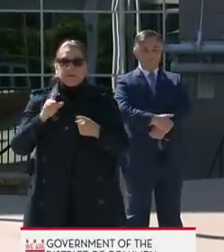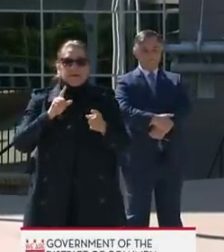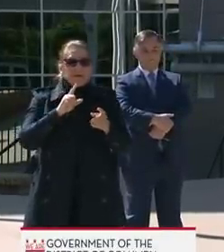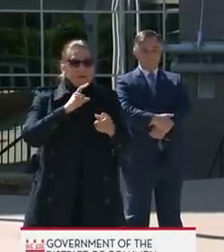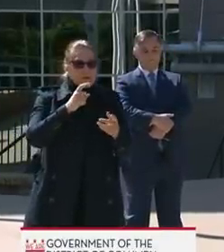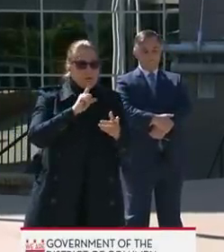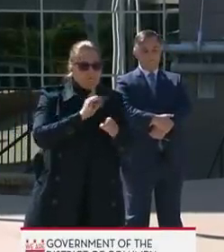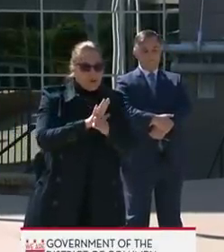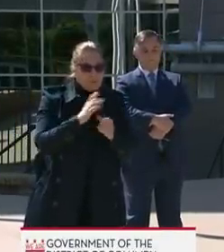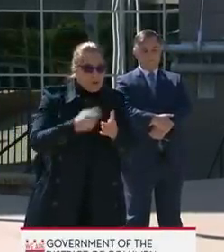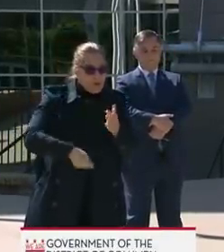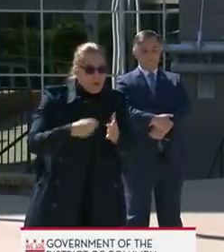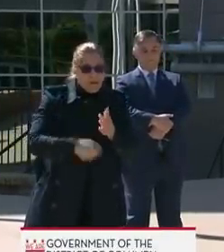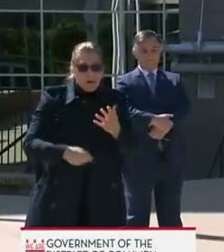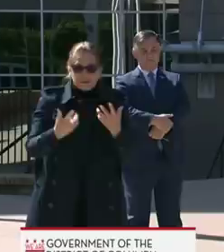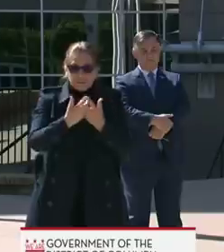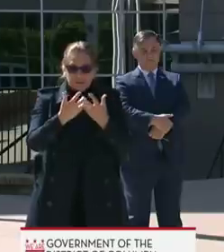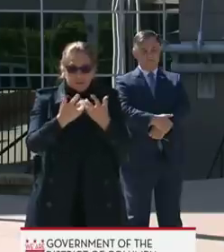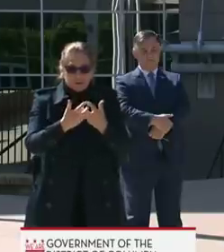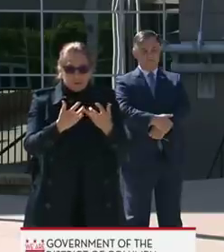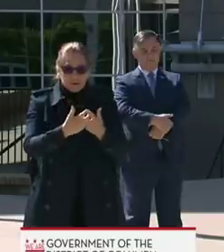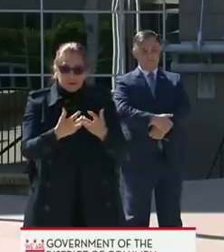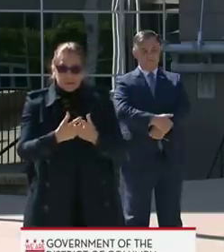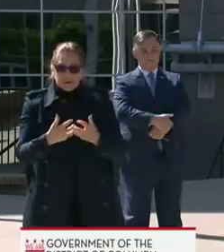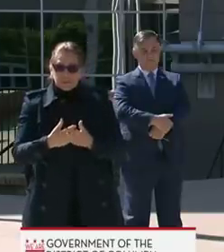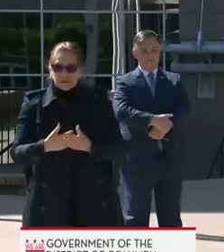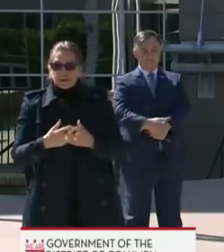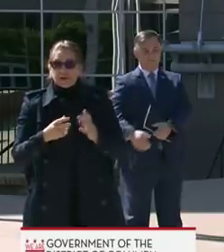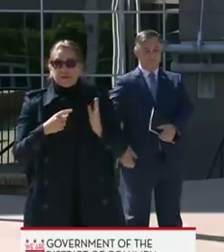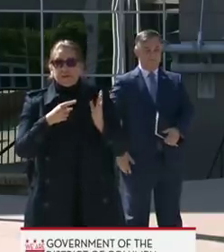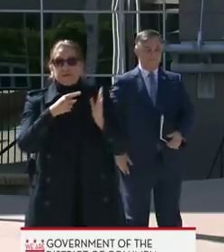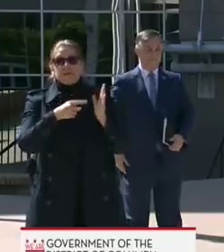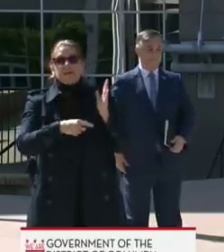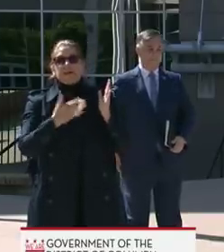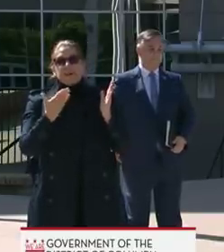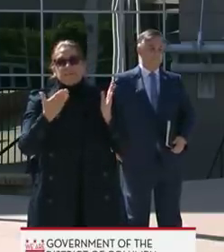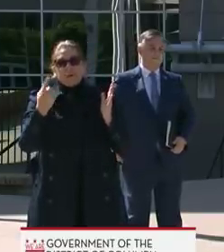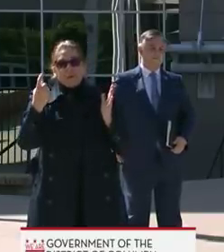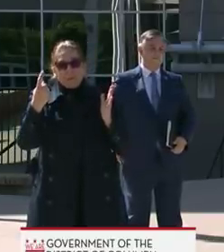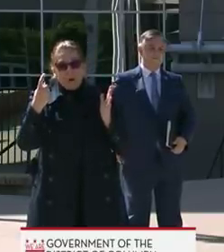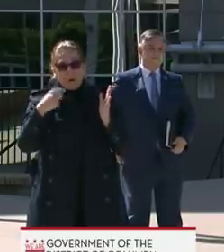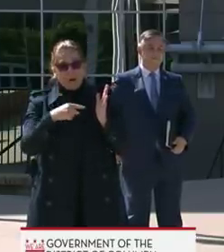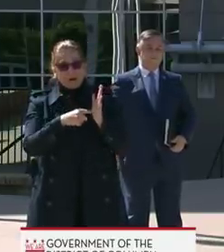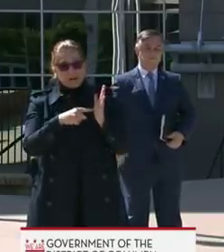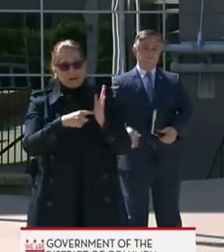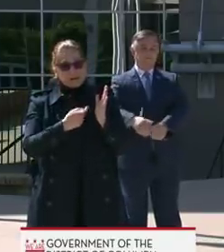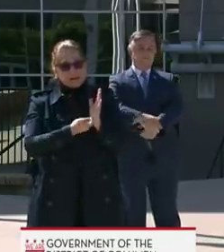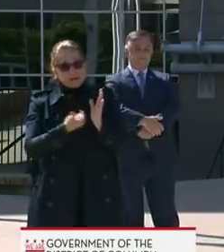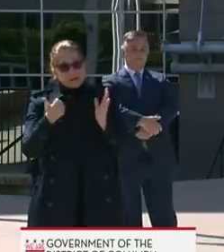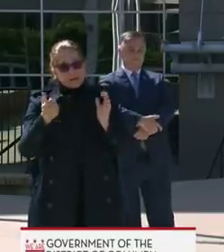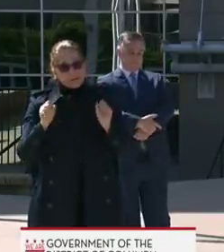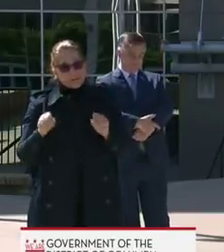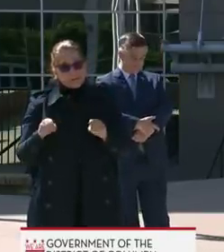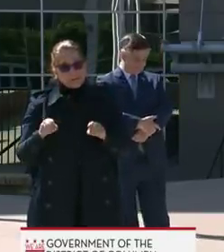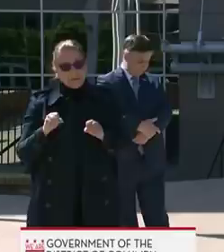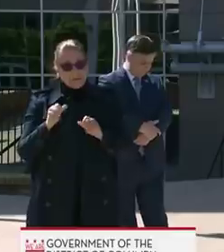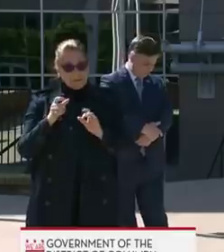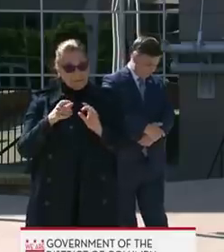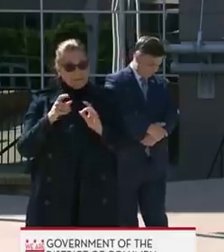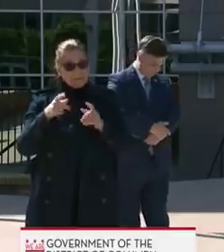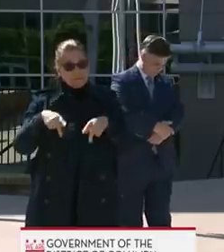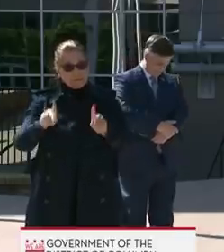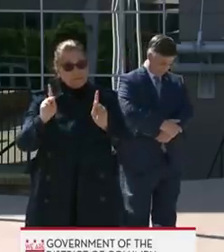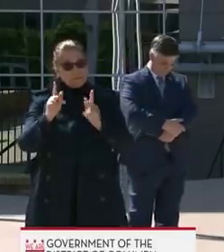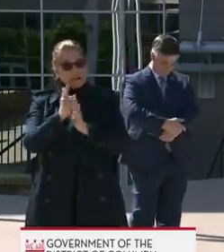there that will come out because there's a question as to its legal sufficiency. So there's still some refinements being